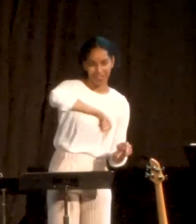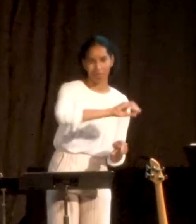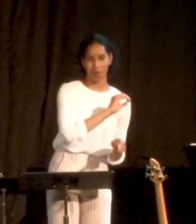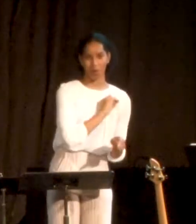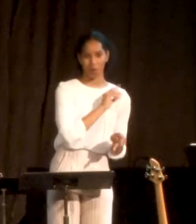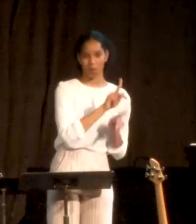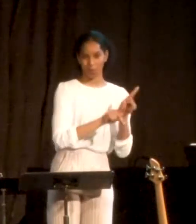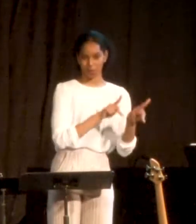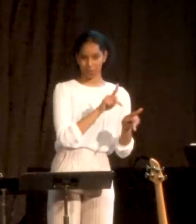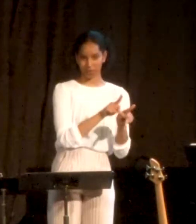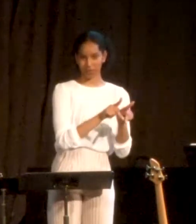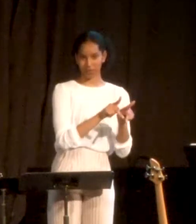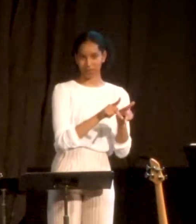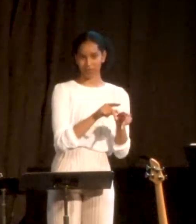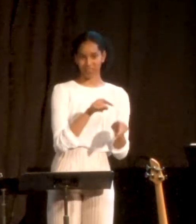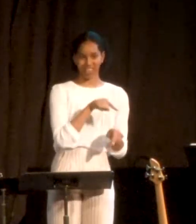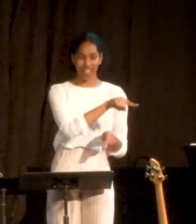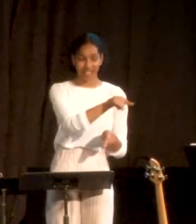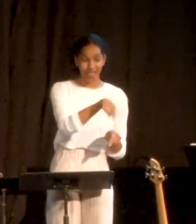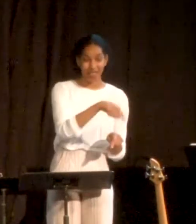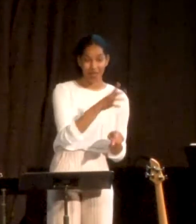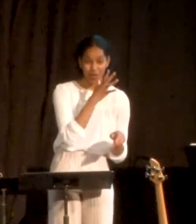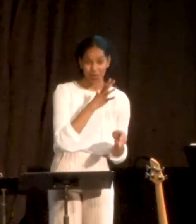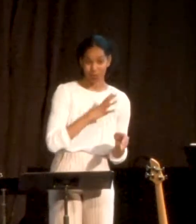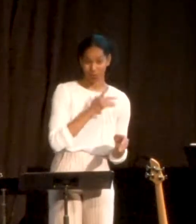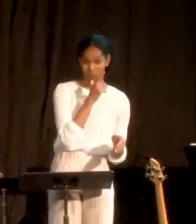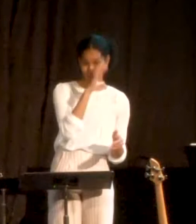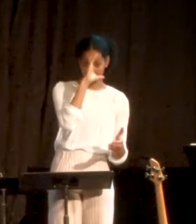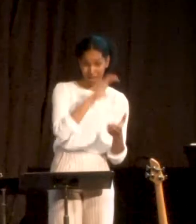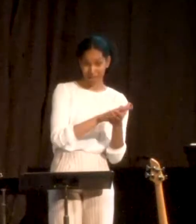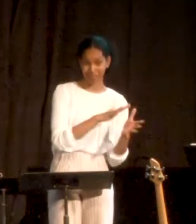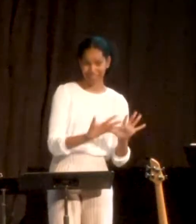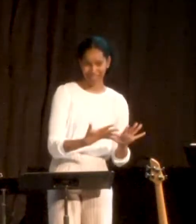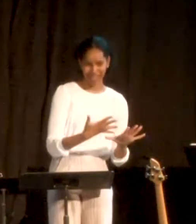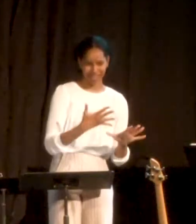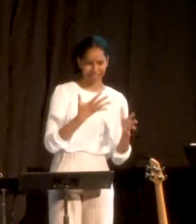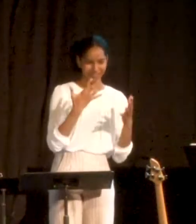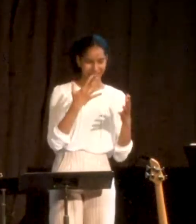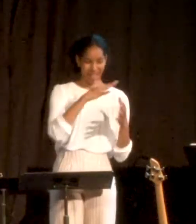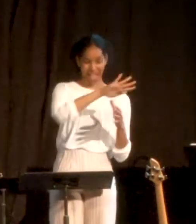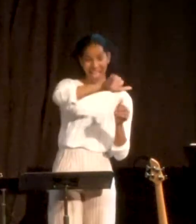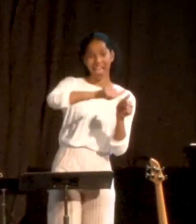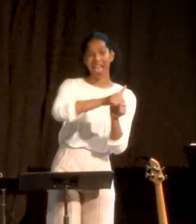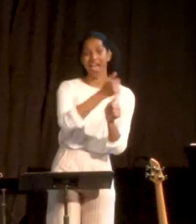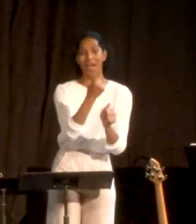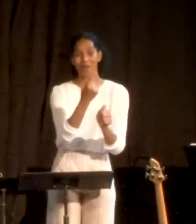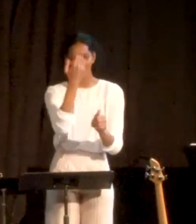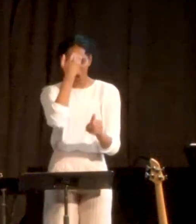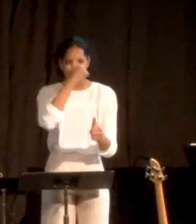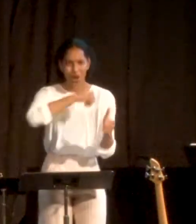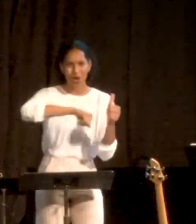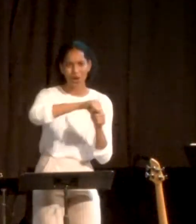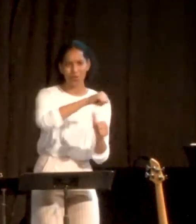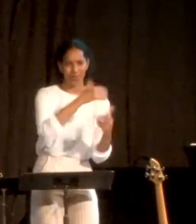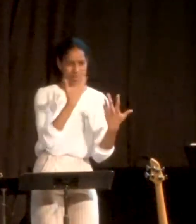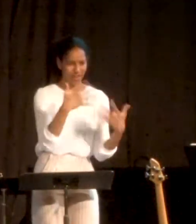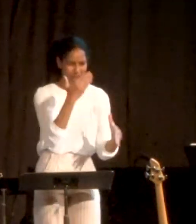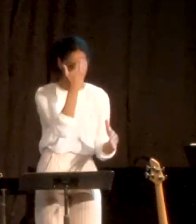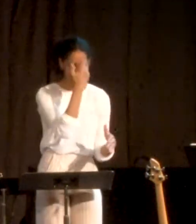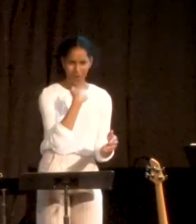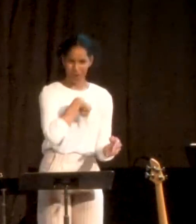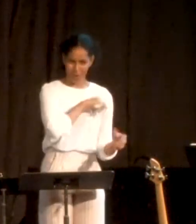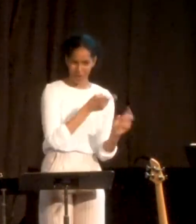These were widows they had known their whole lives. I mean, they were from here. They knew these people. They were their